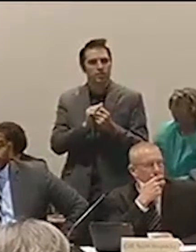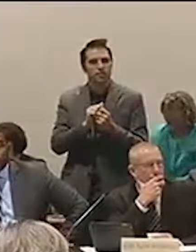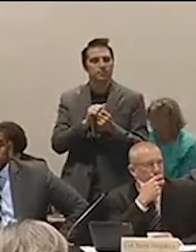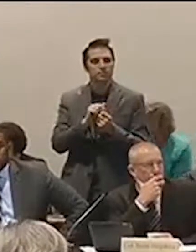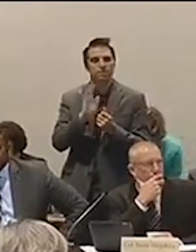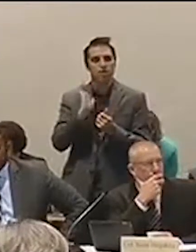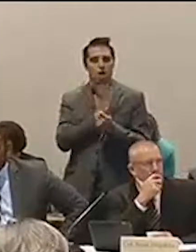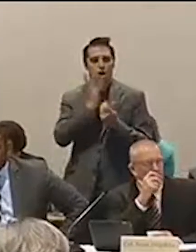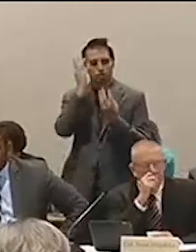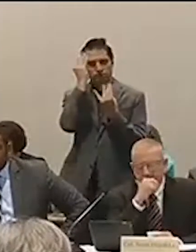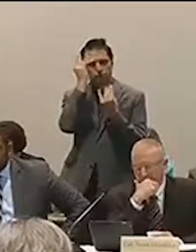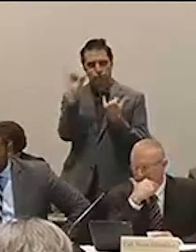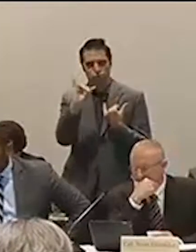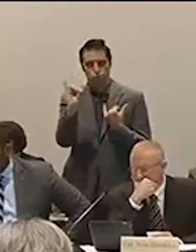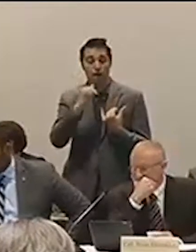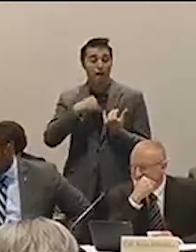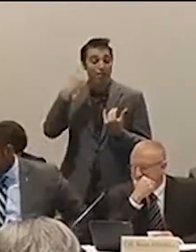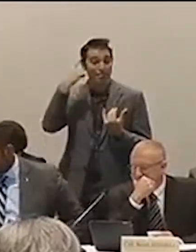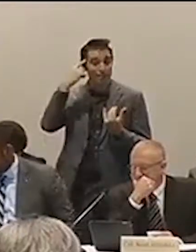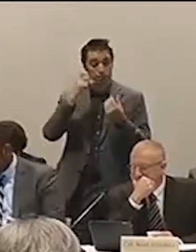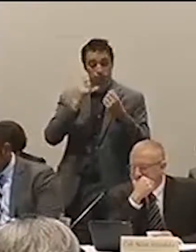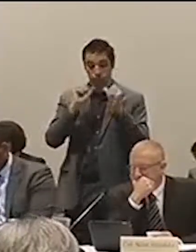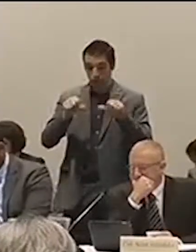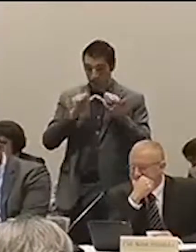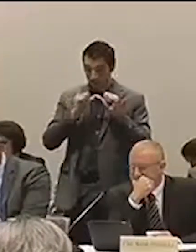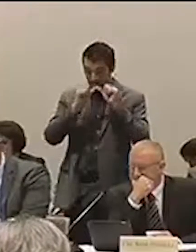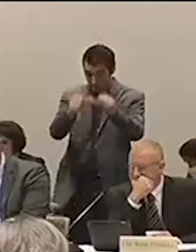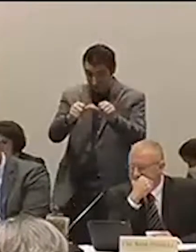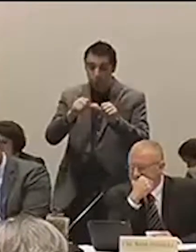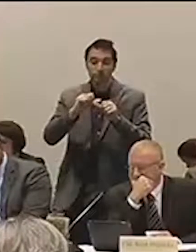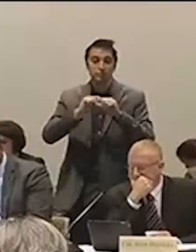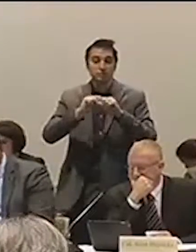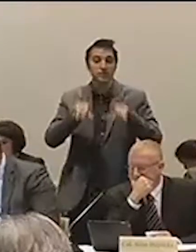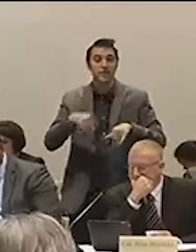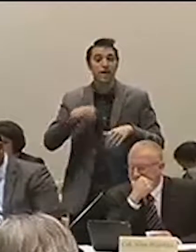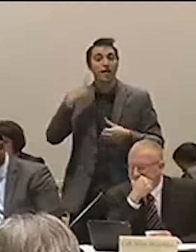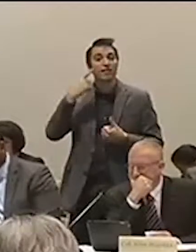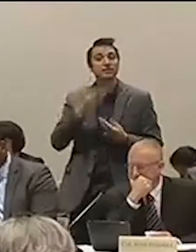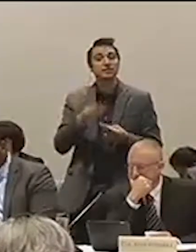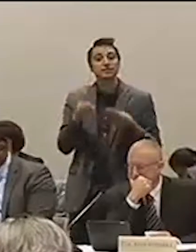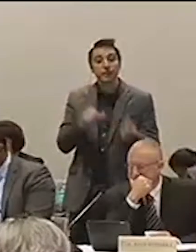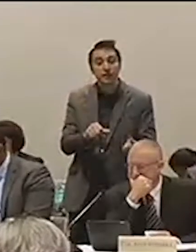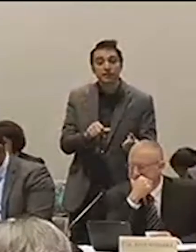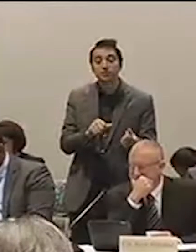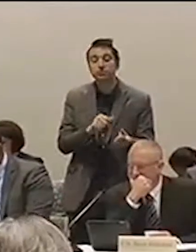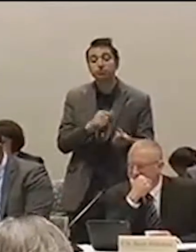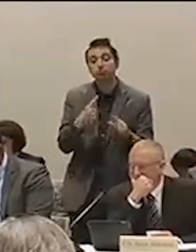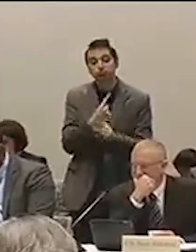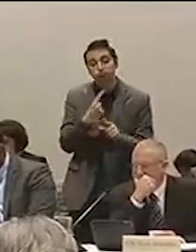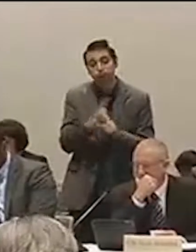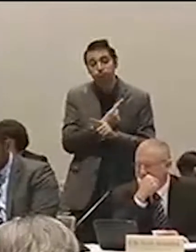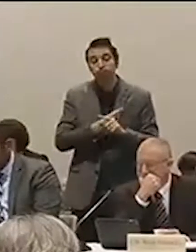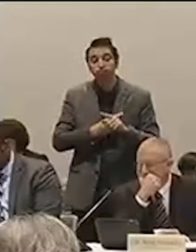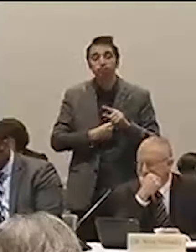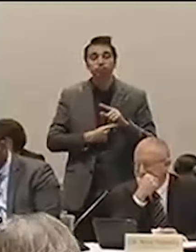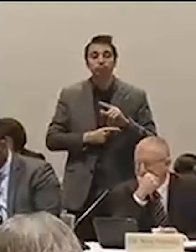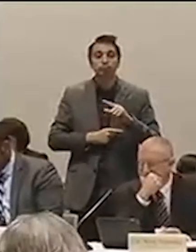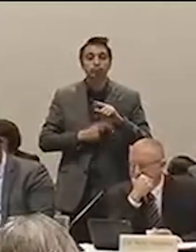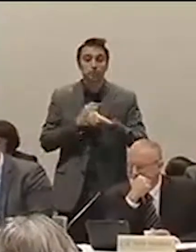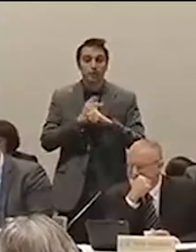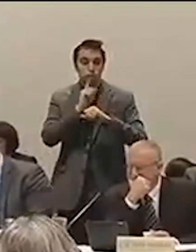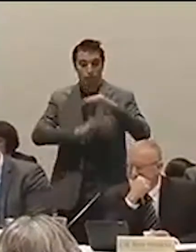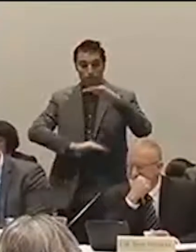as well. So when I think about a sustainable system, I think in terms of spending to an optimal and compliant service level or